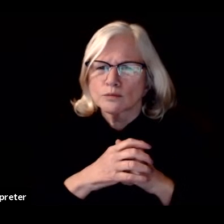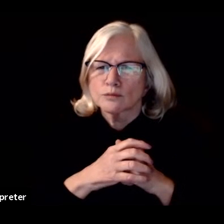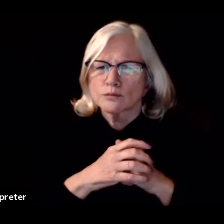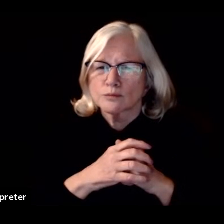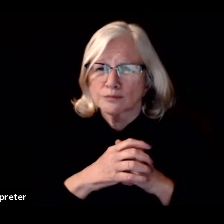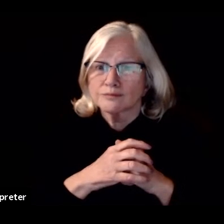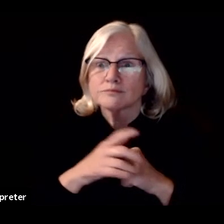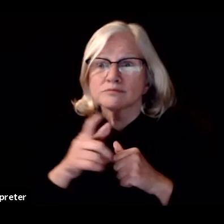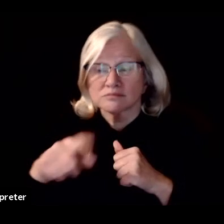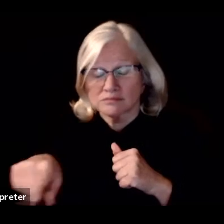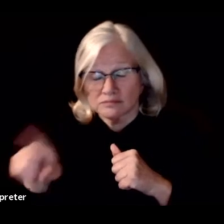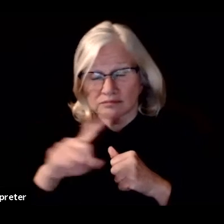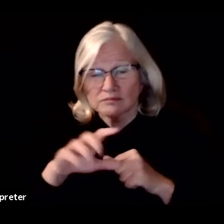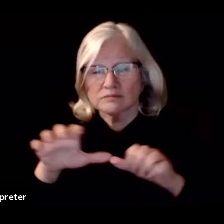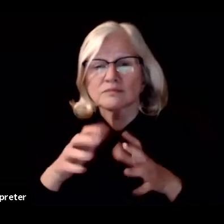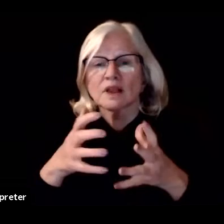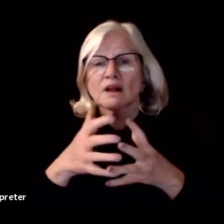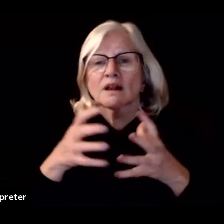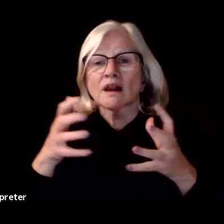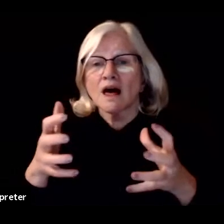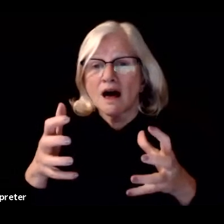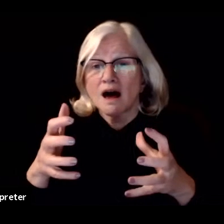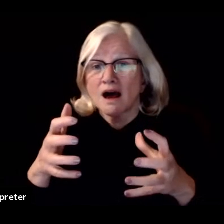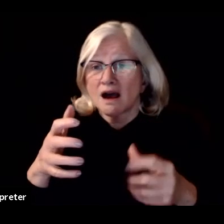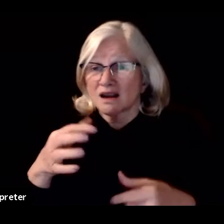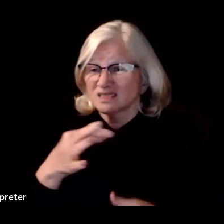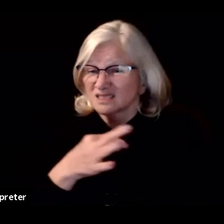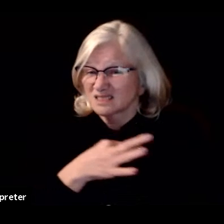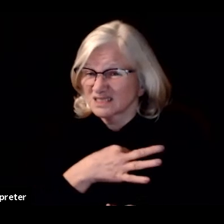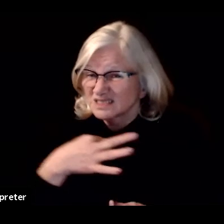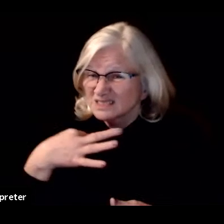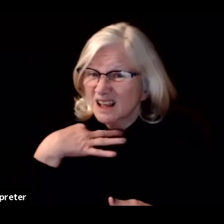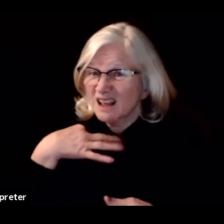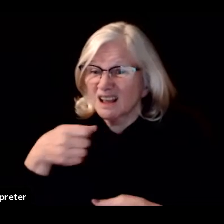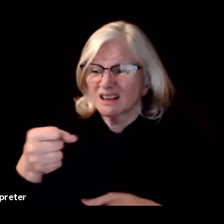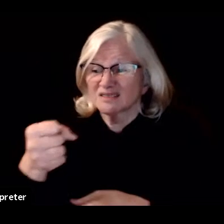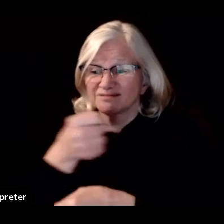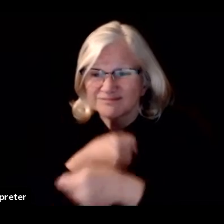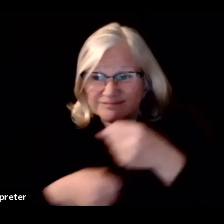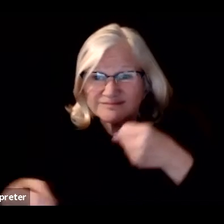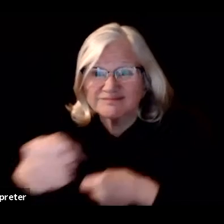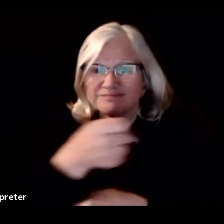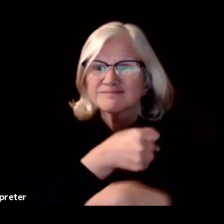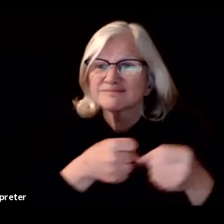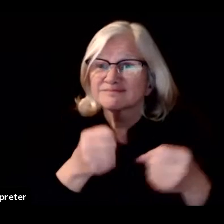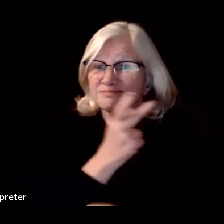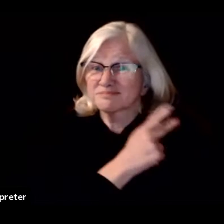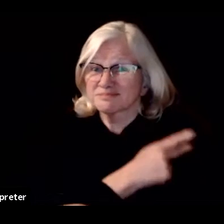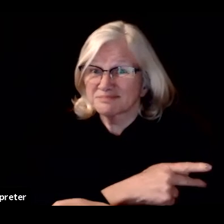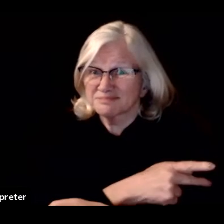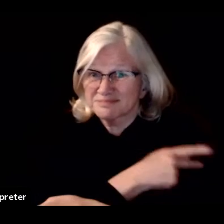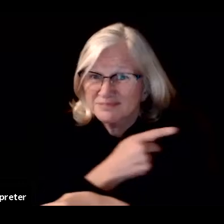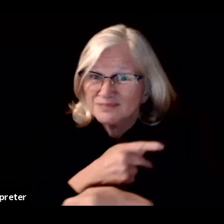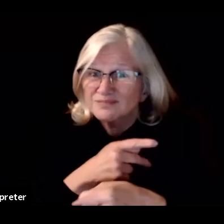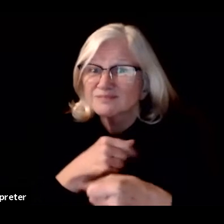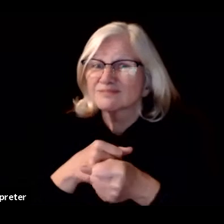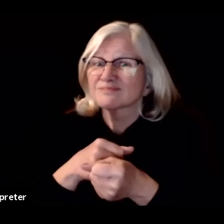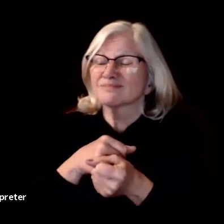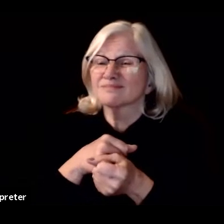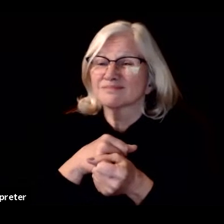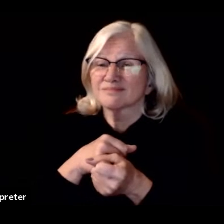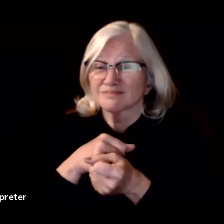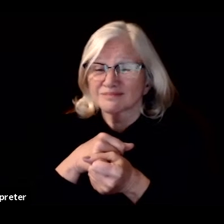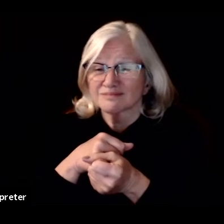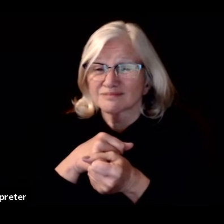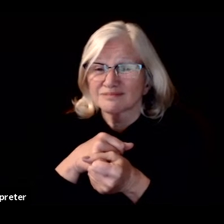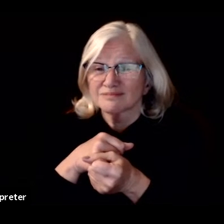to redeploy staff internally, to move patients around within their facility, within their systems or their region, to open up more